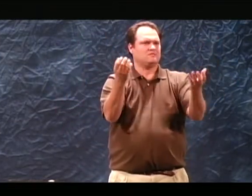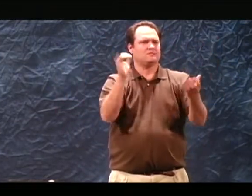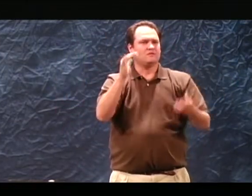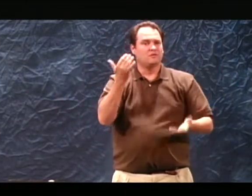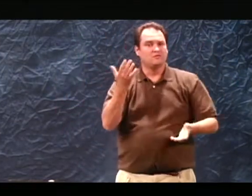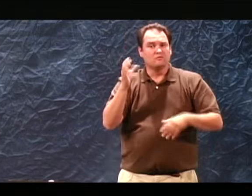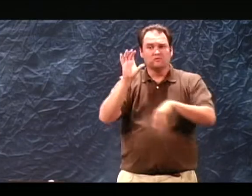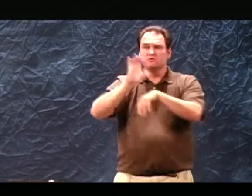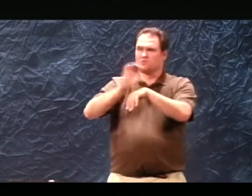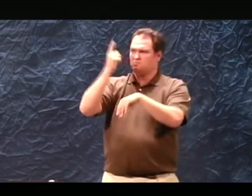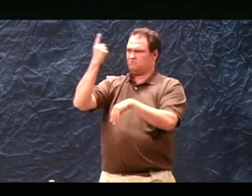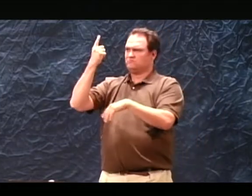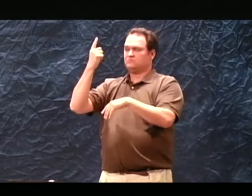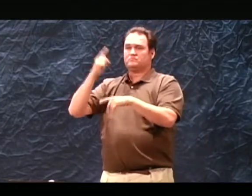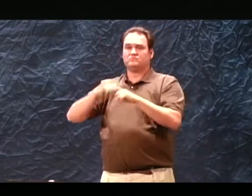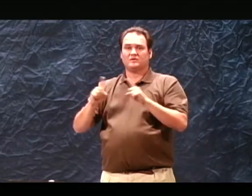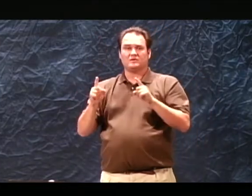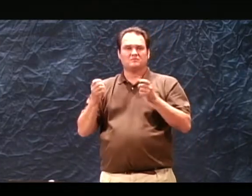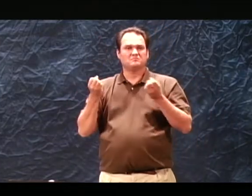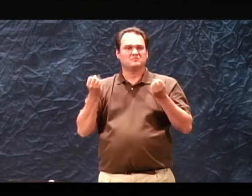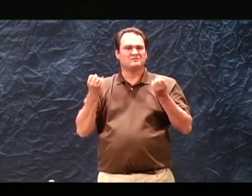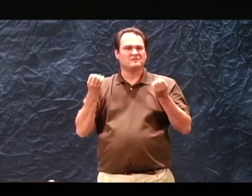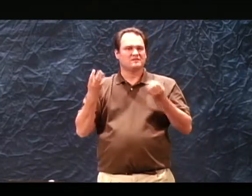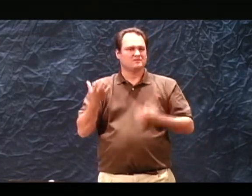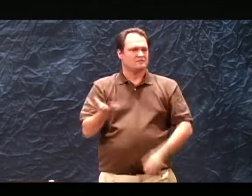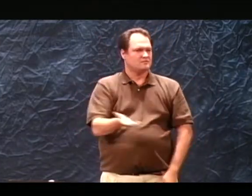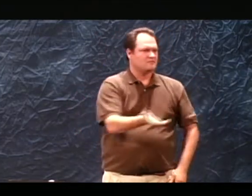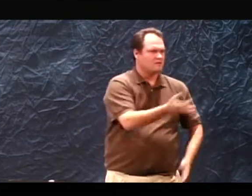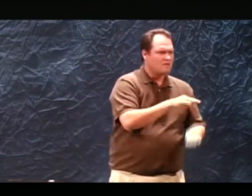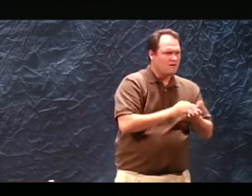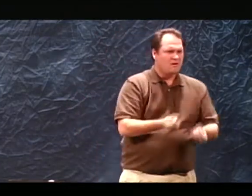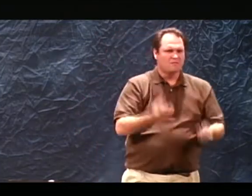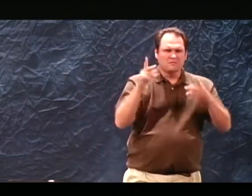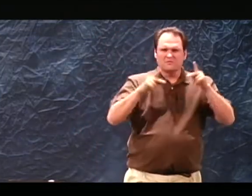many parts to our one body